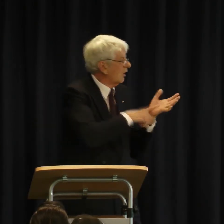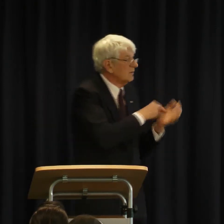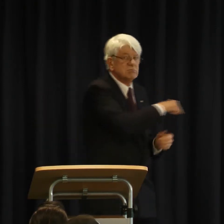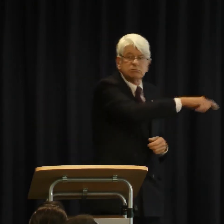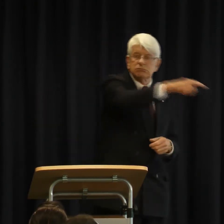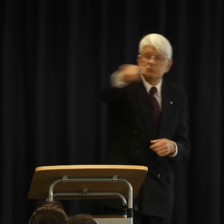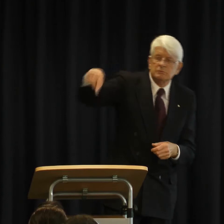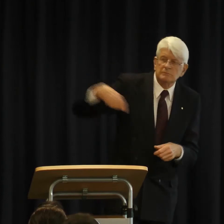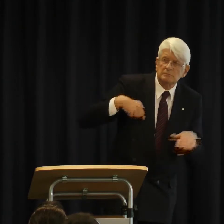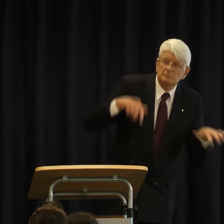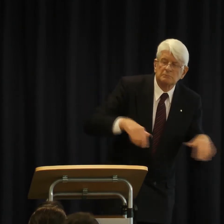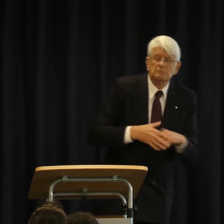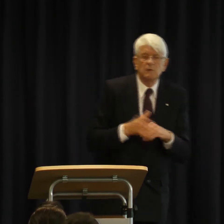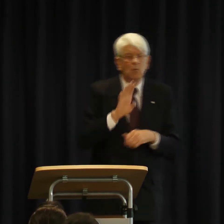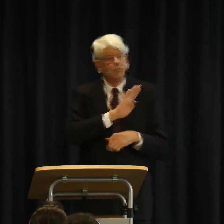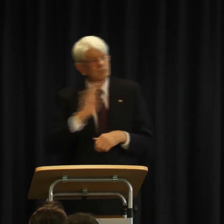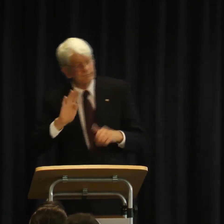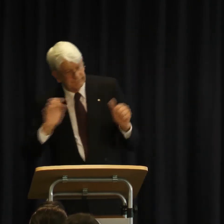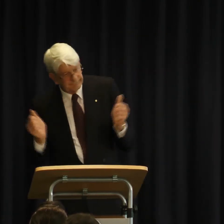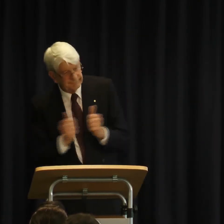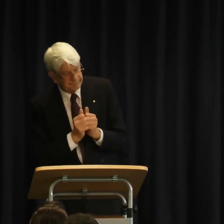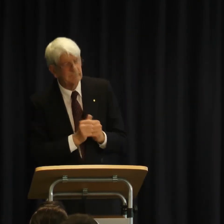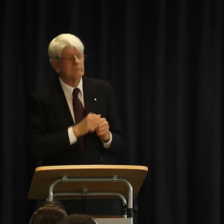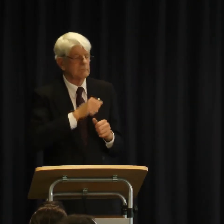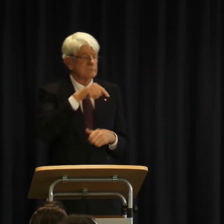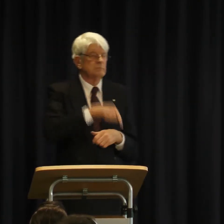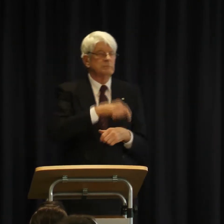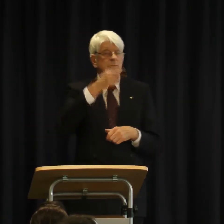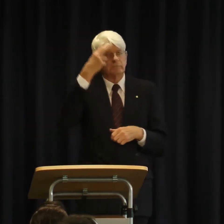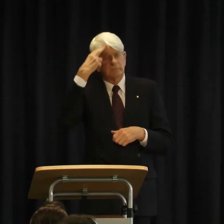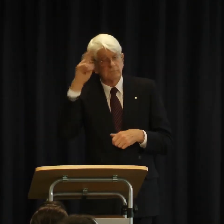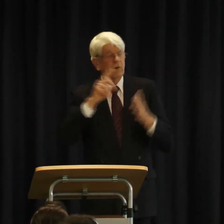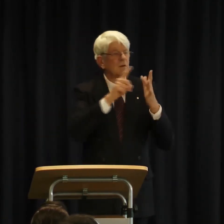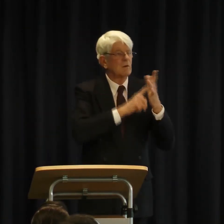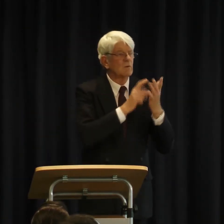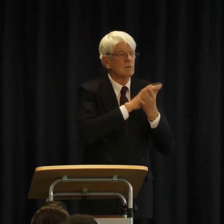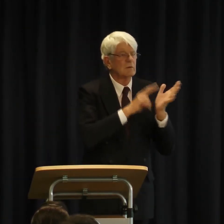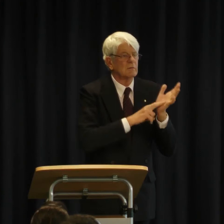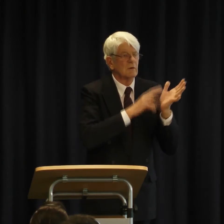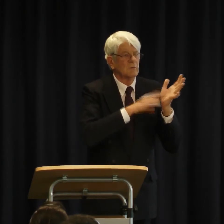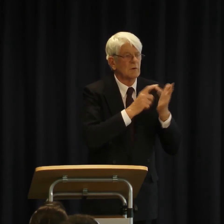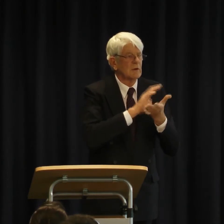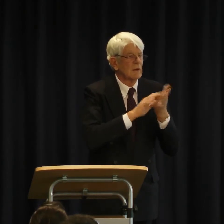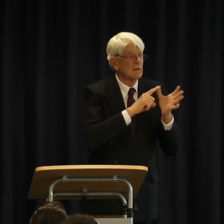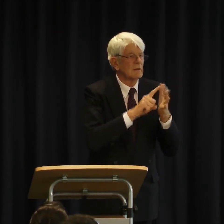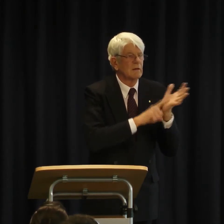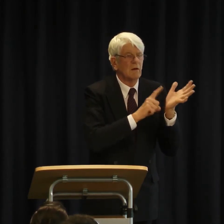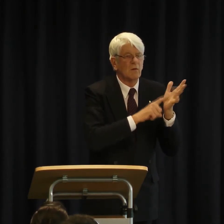achievement. This centre, the VicDeaf board agreed to name in his honour. It's known as the